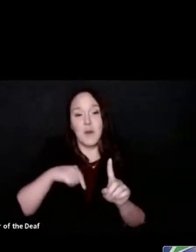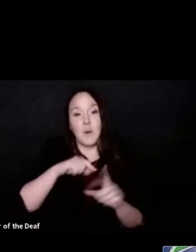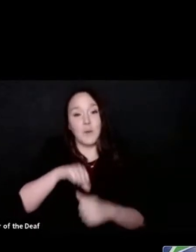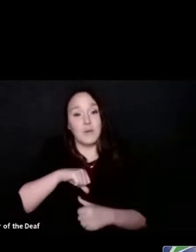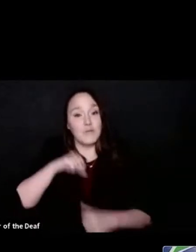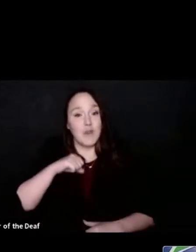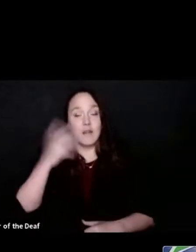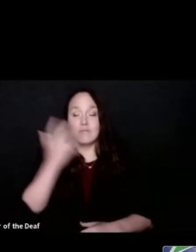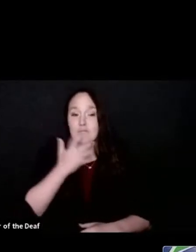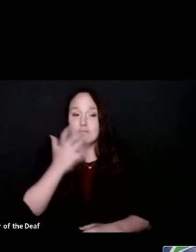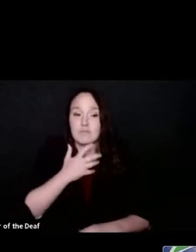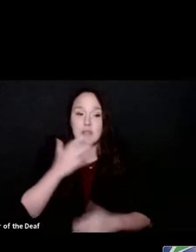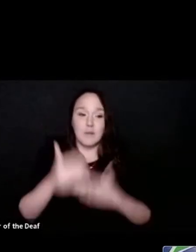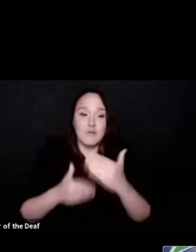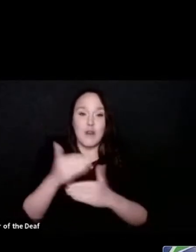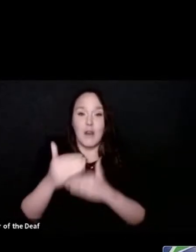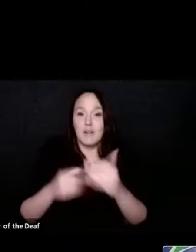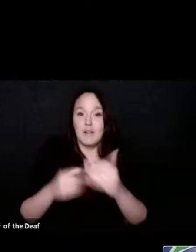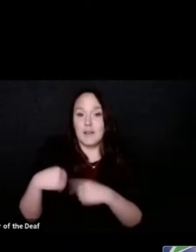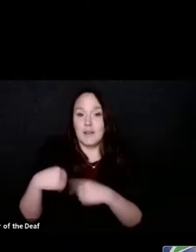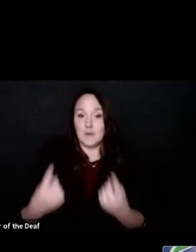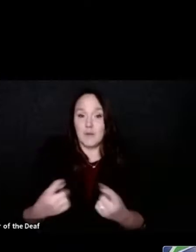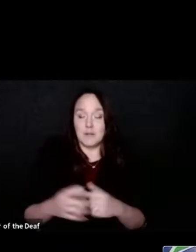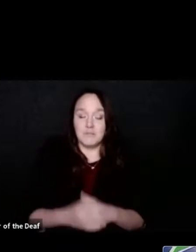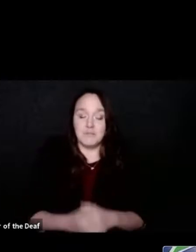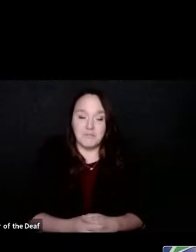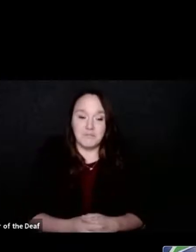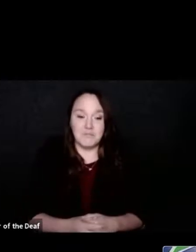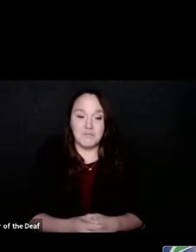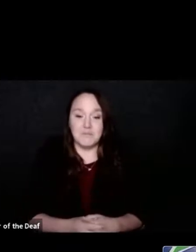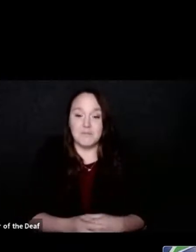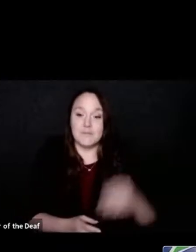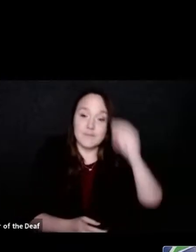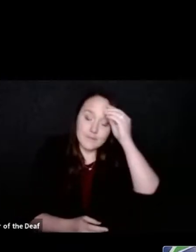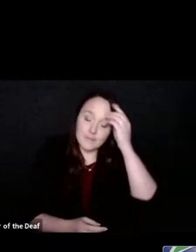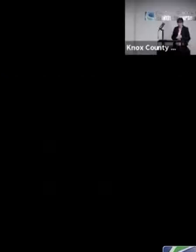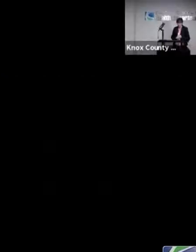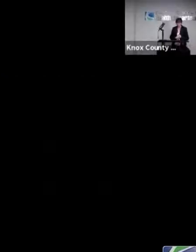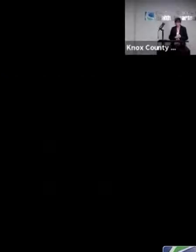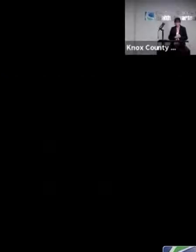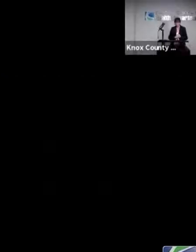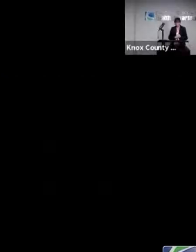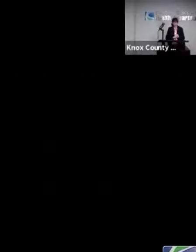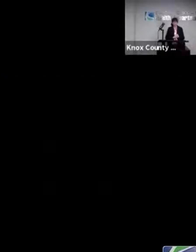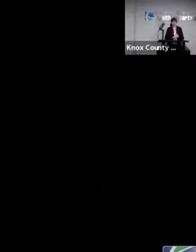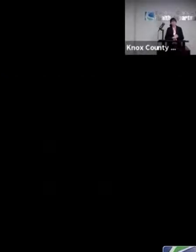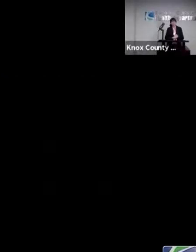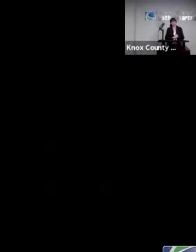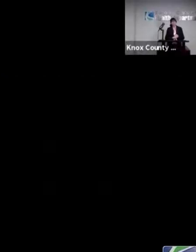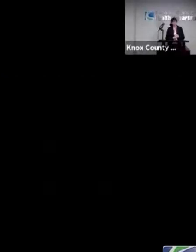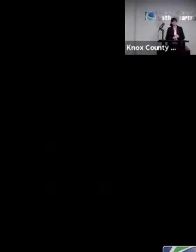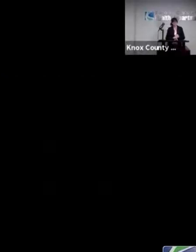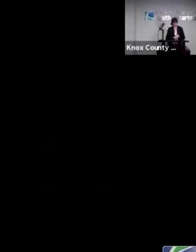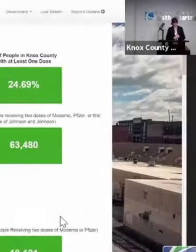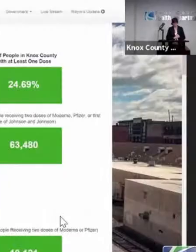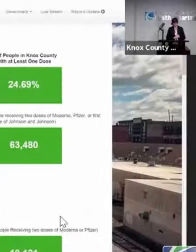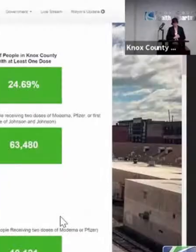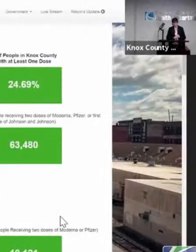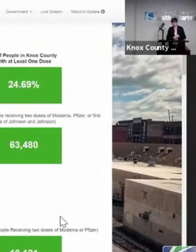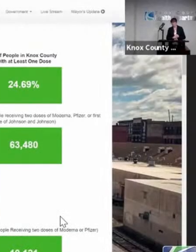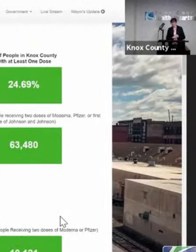incredible progress that we've made and that our team's made. We'll now bring up our vaccine information webpage with some important